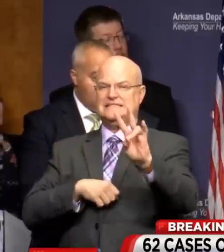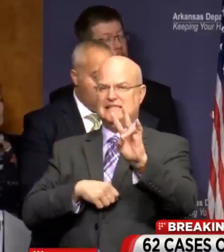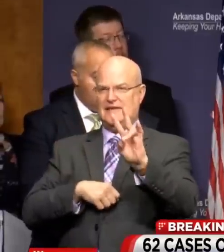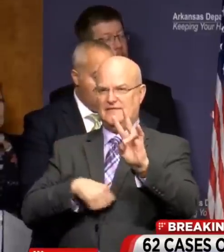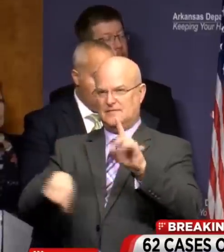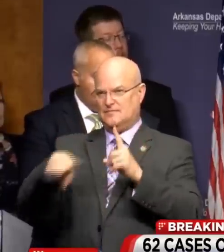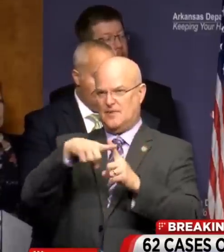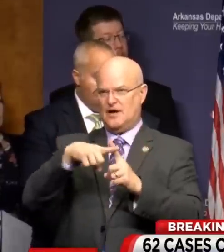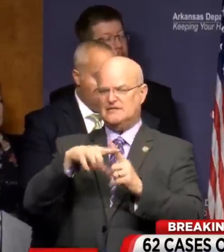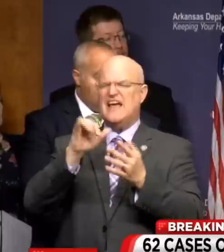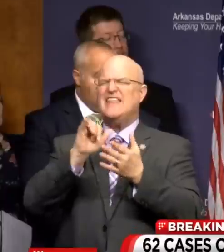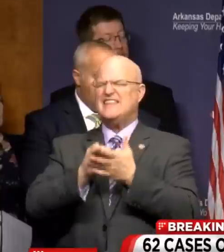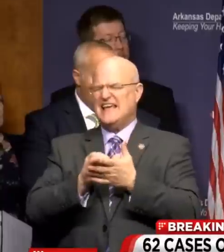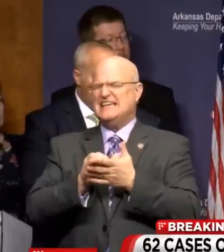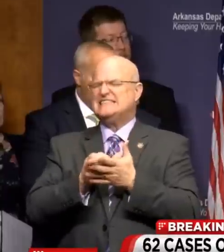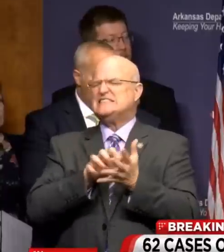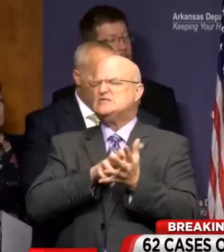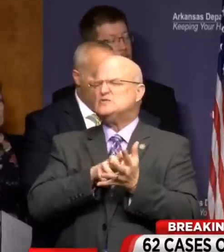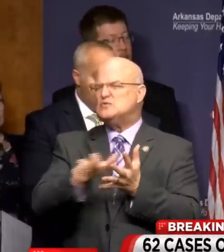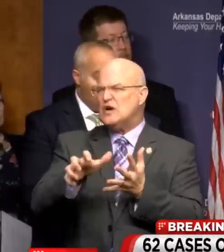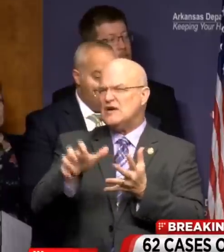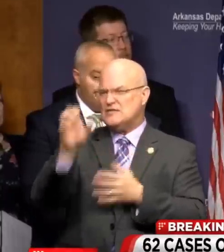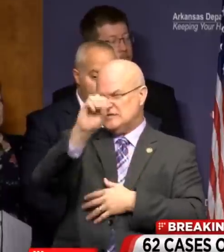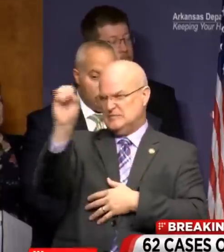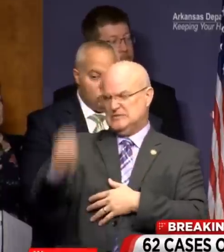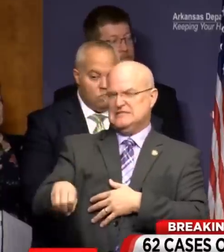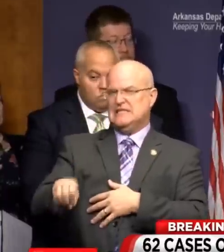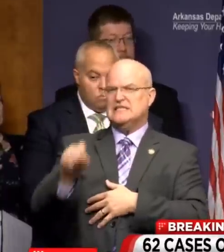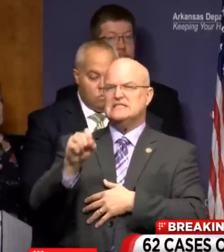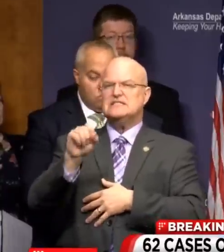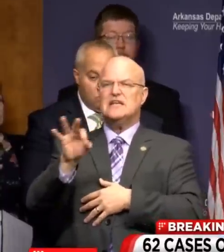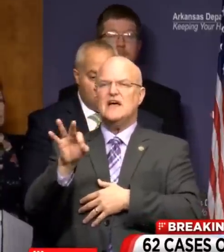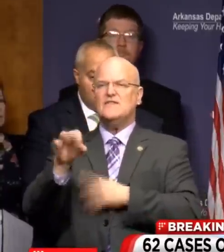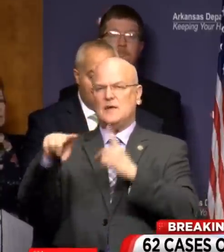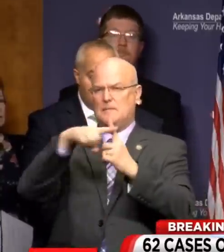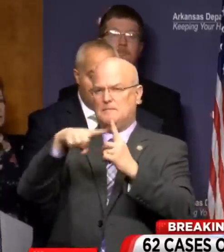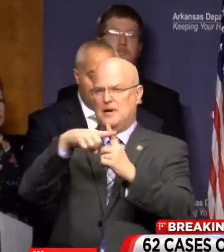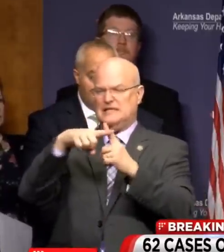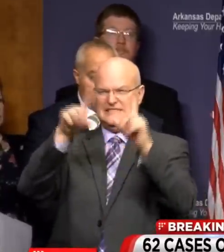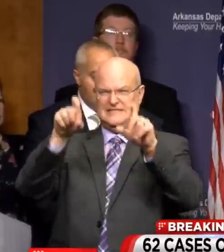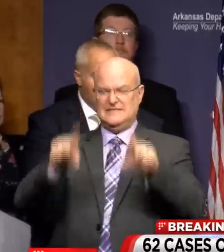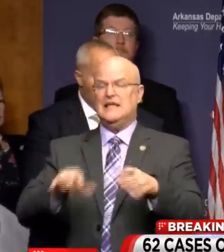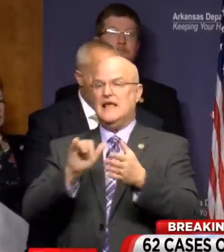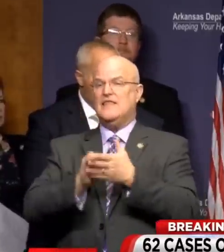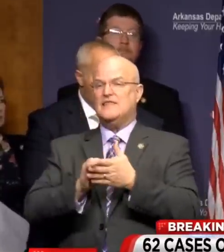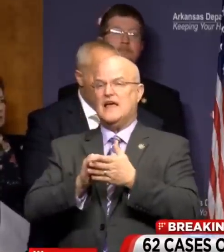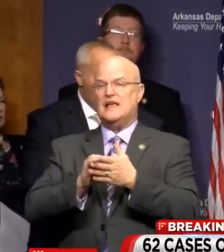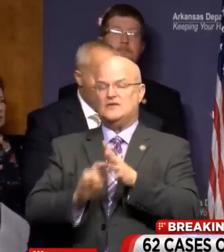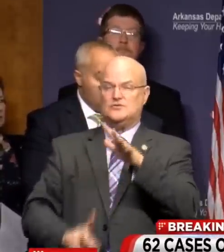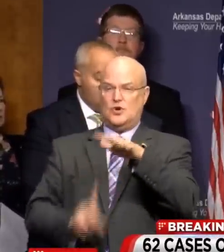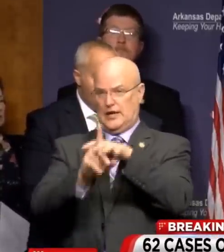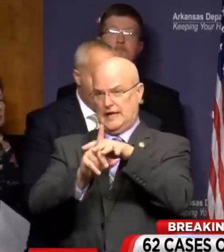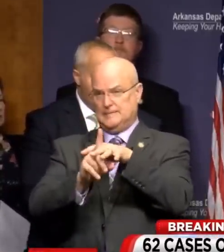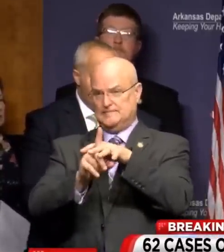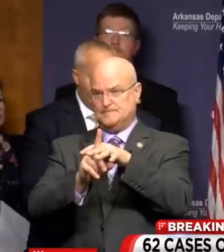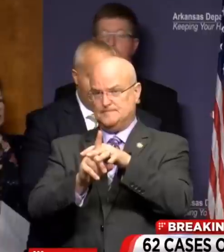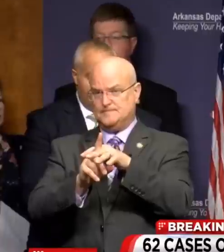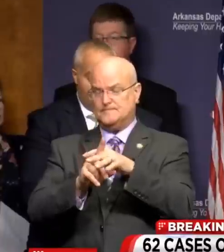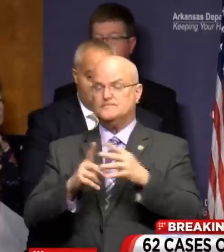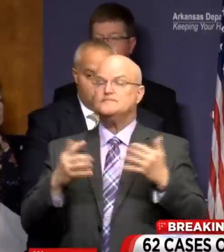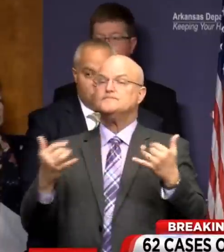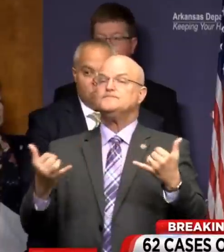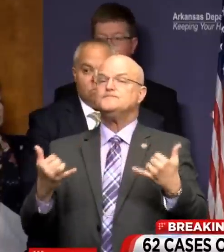So that gives you a rough sense of the proportion of positive tests that are turning up.